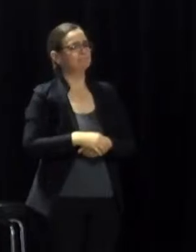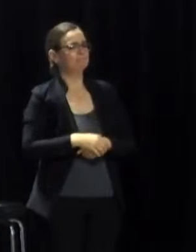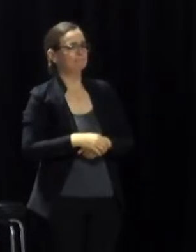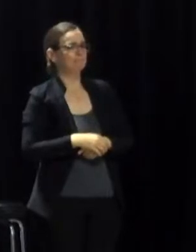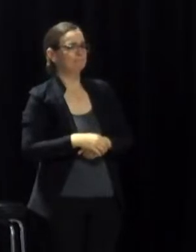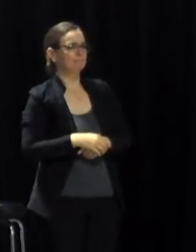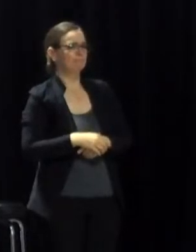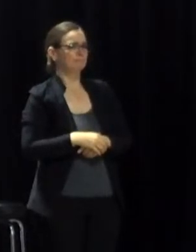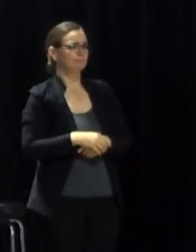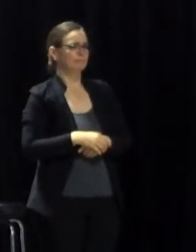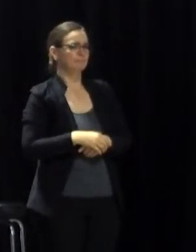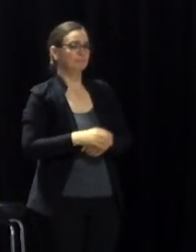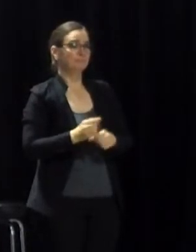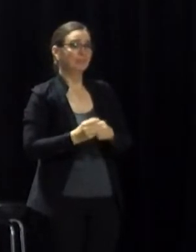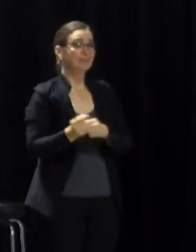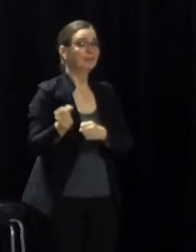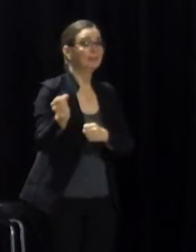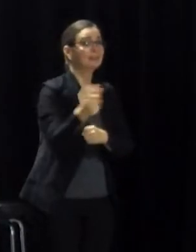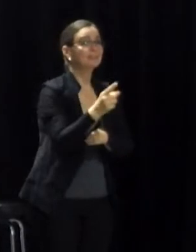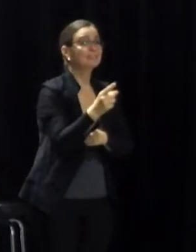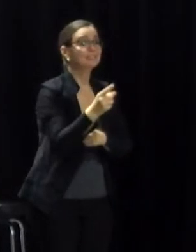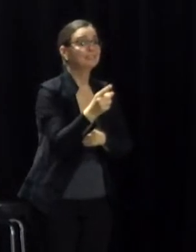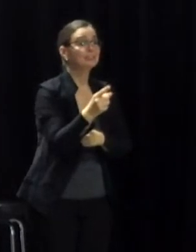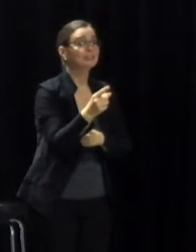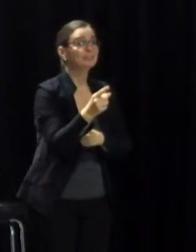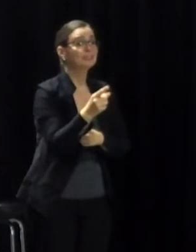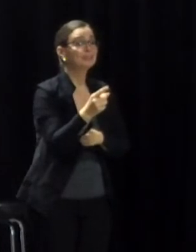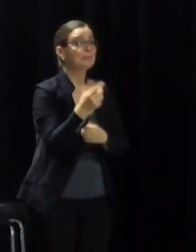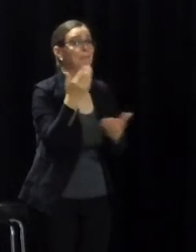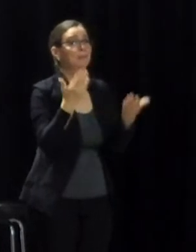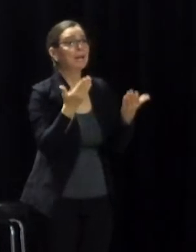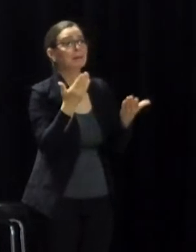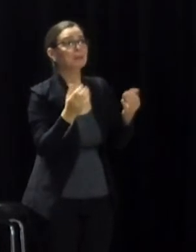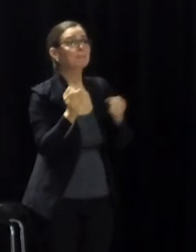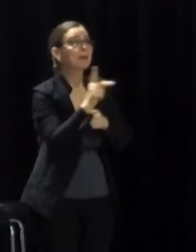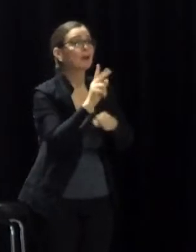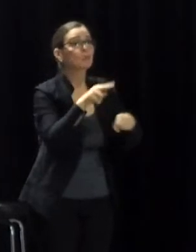Okay? Other questions? Thanks, everybody.